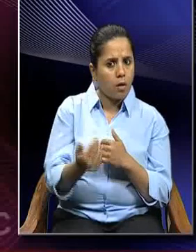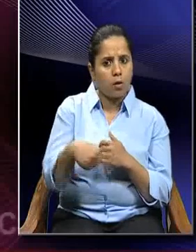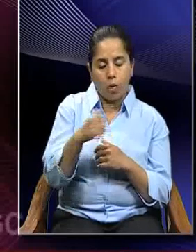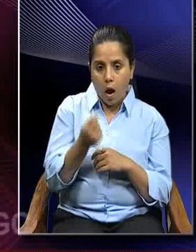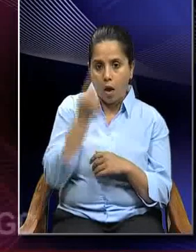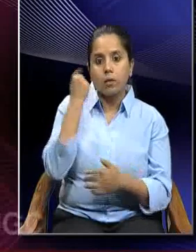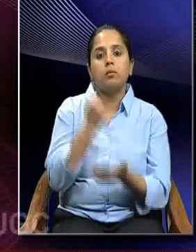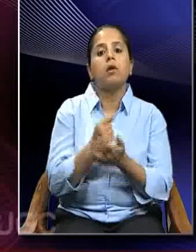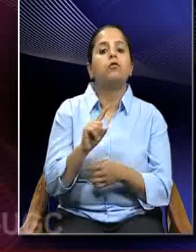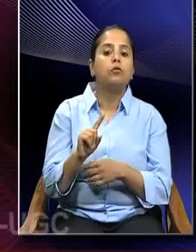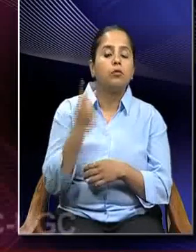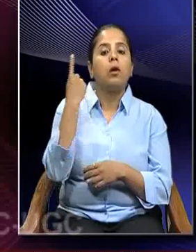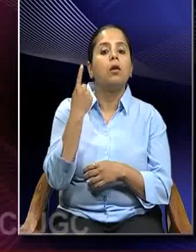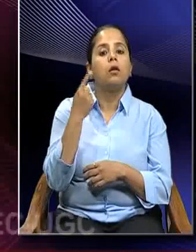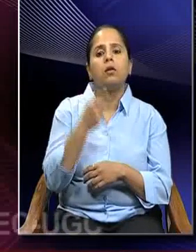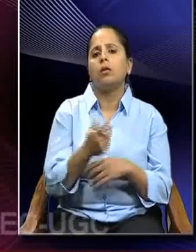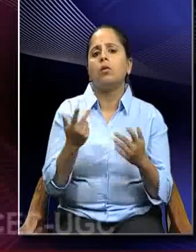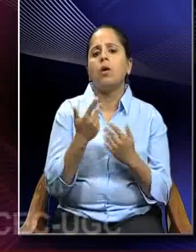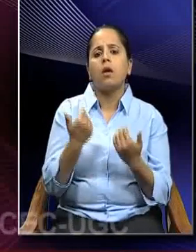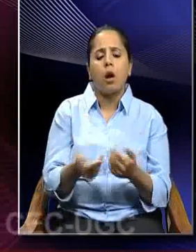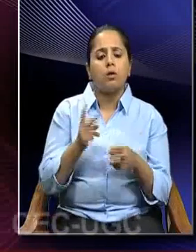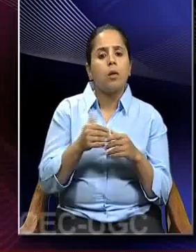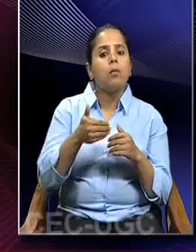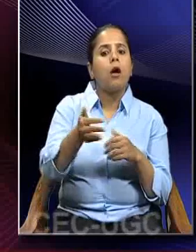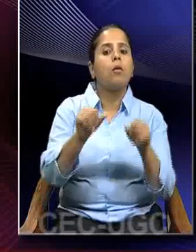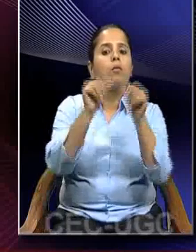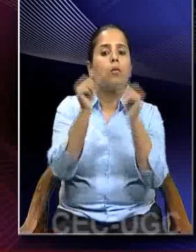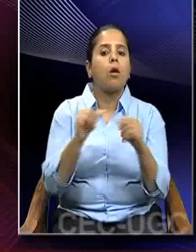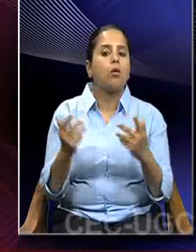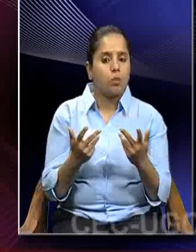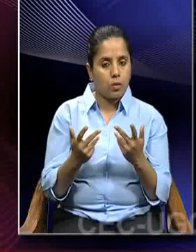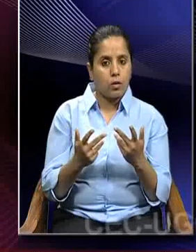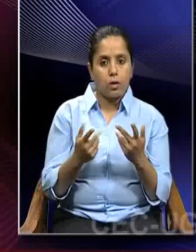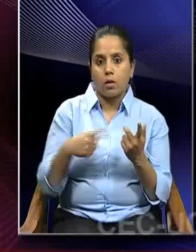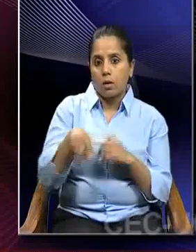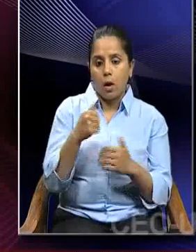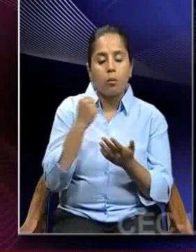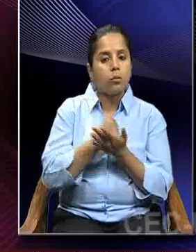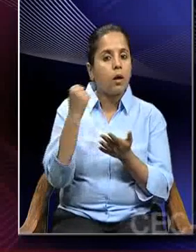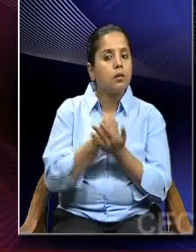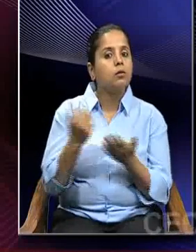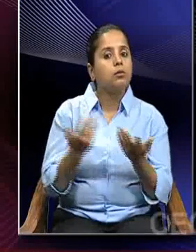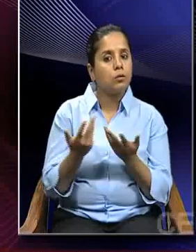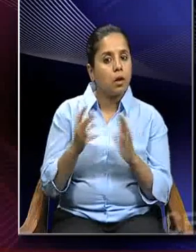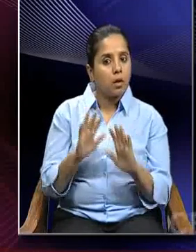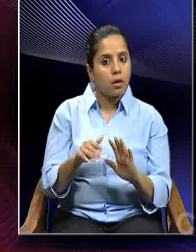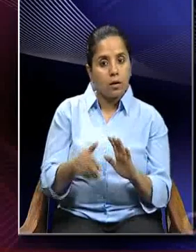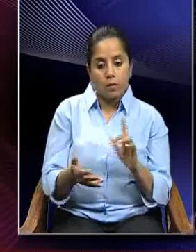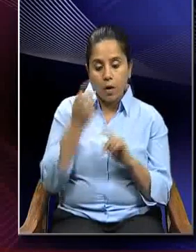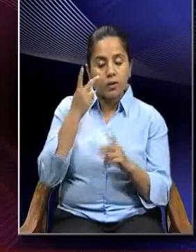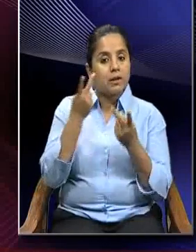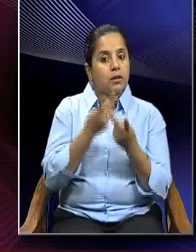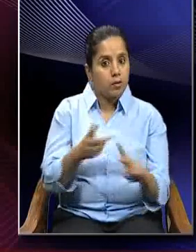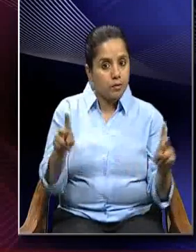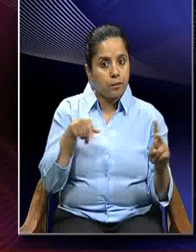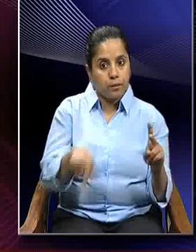understand what is the prevalent model, what is there into the practice, to find a difference